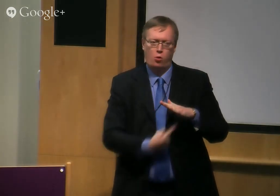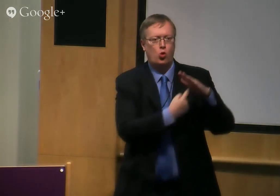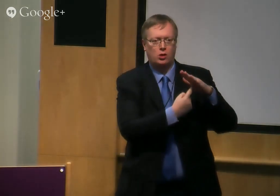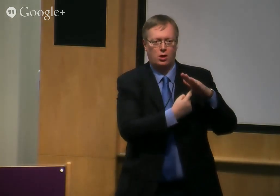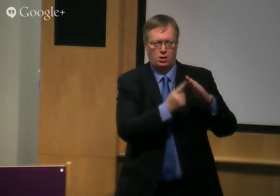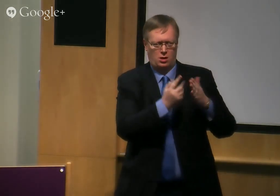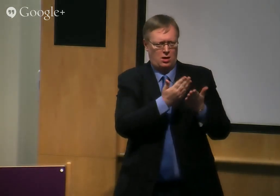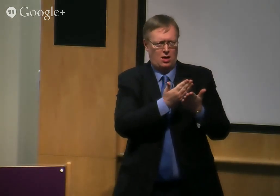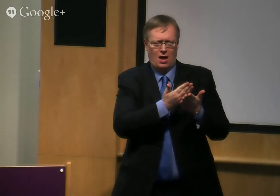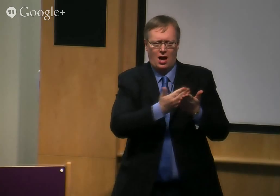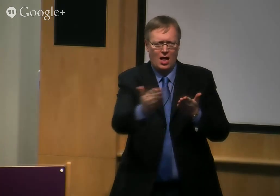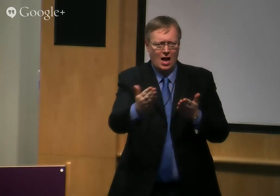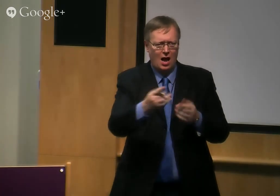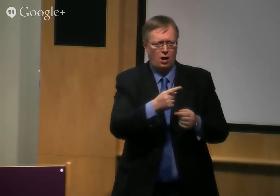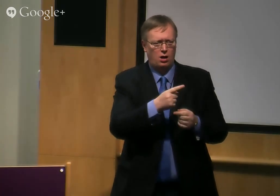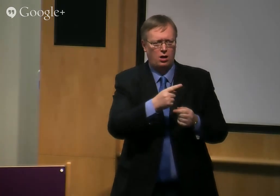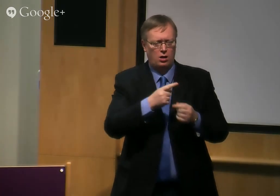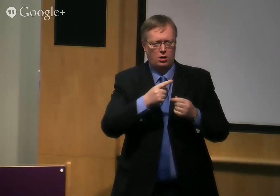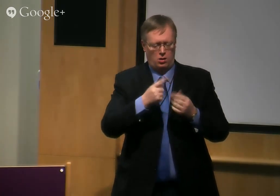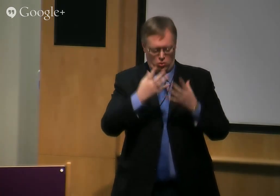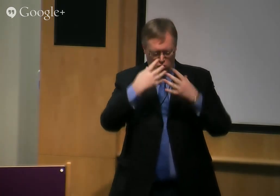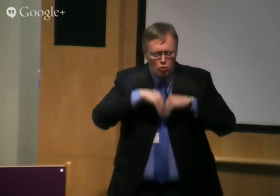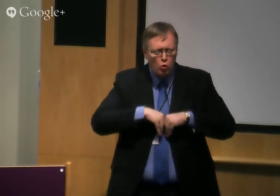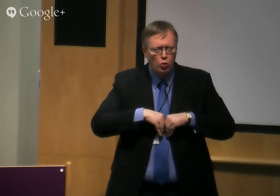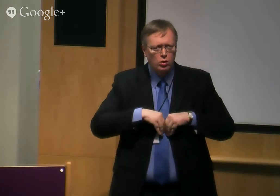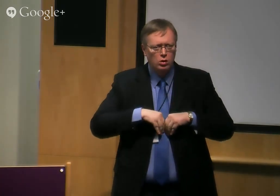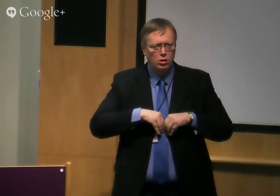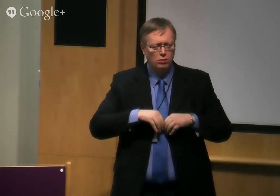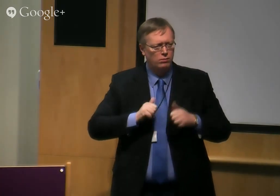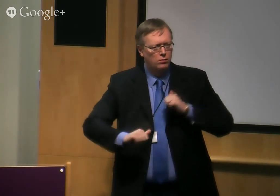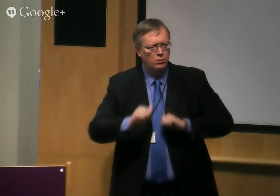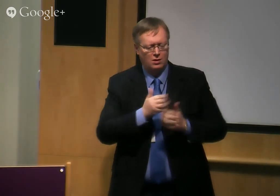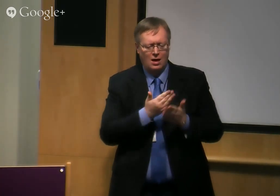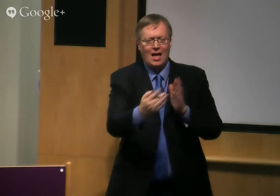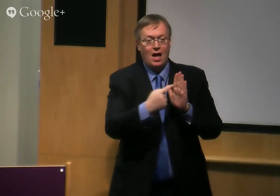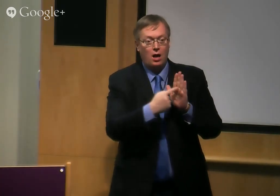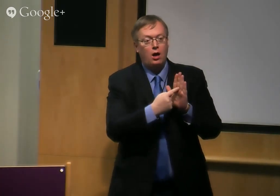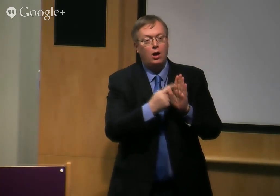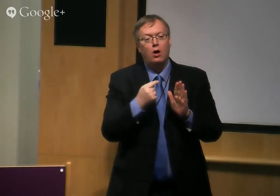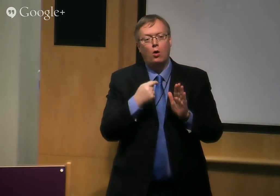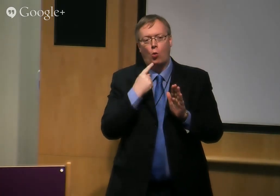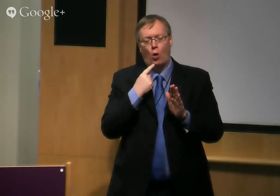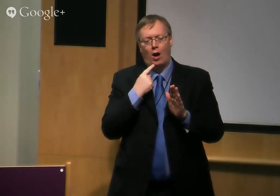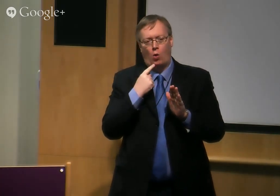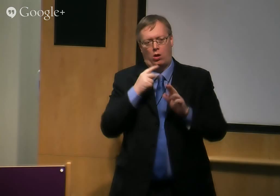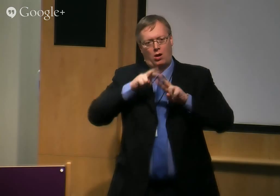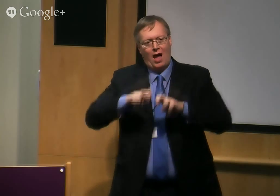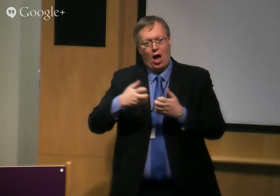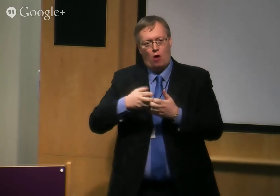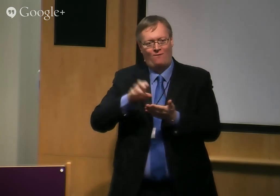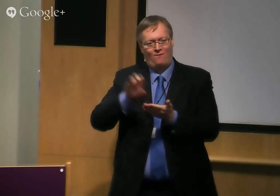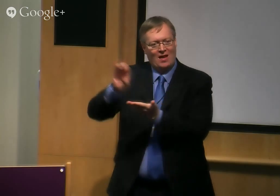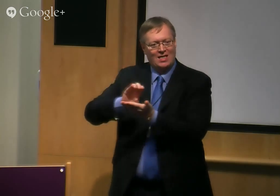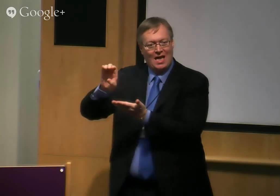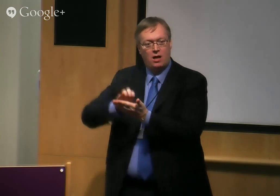management recognise the importance it's clearly shown of being able to have that pride in the roots. And